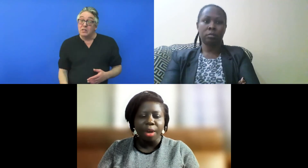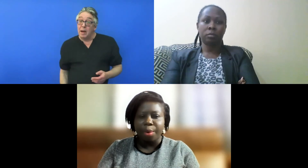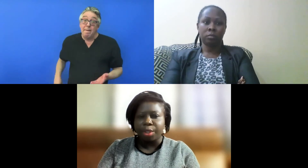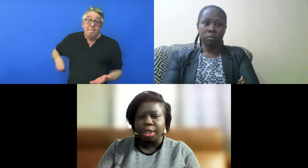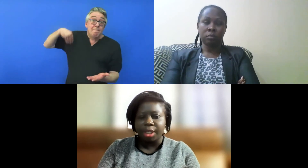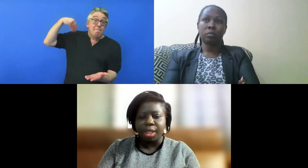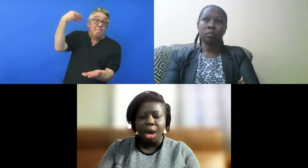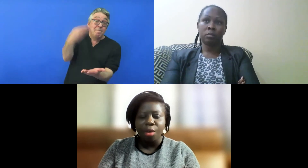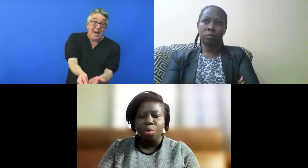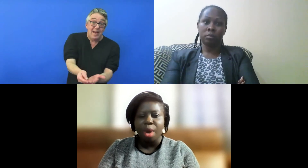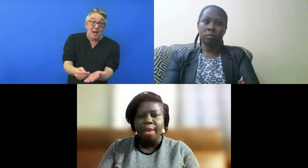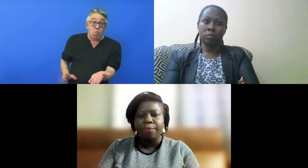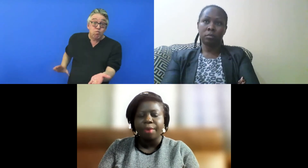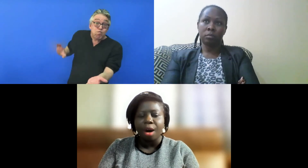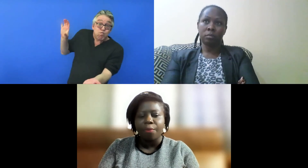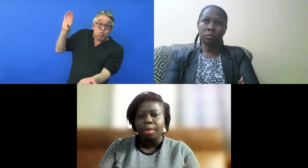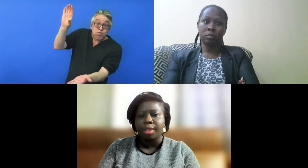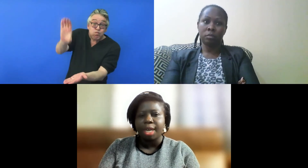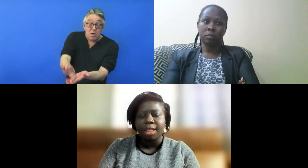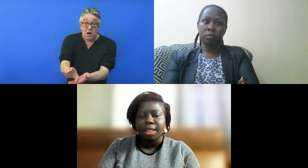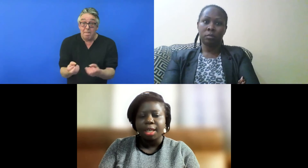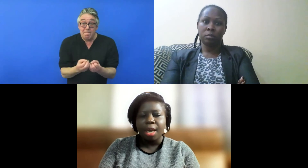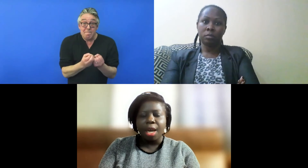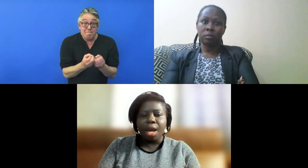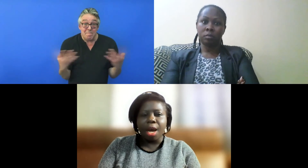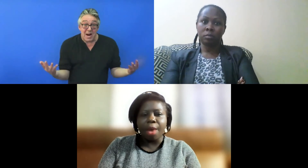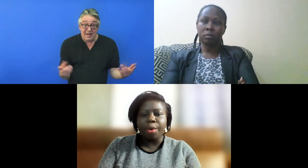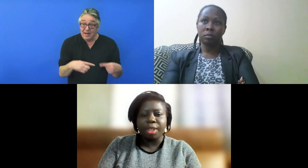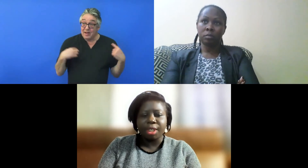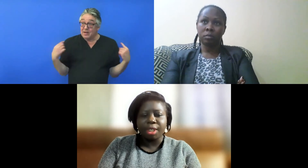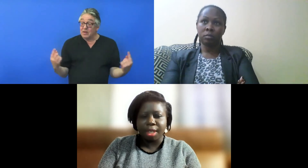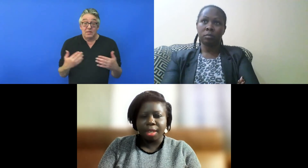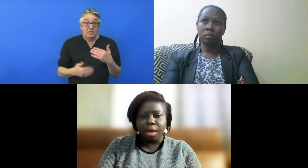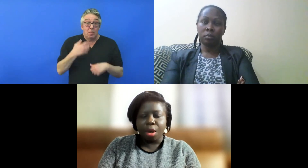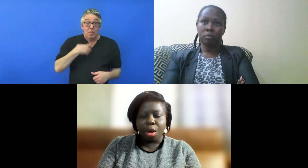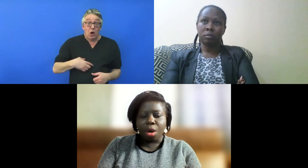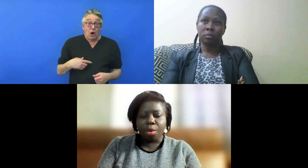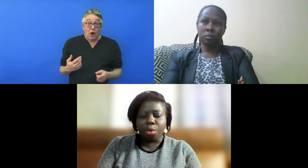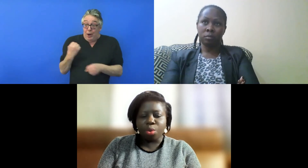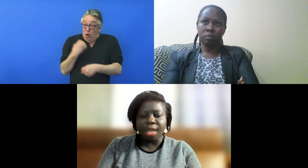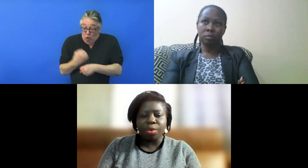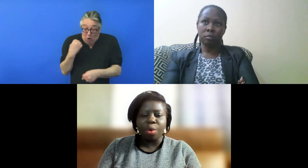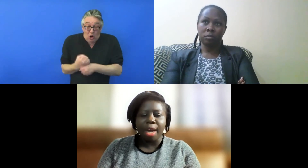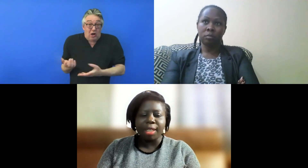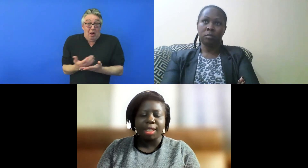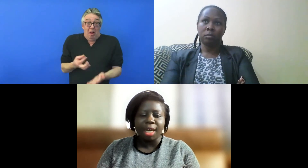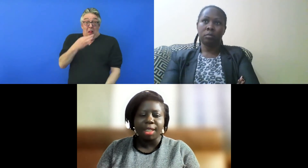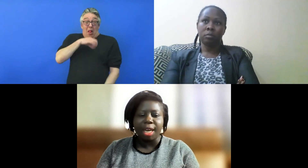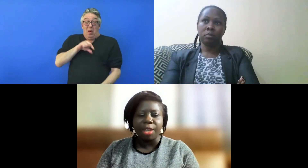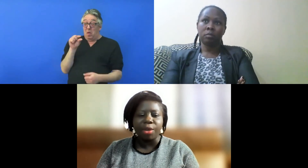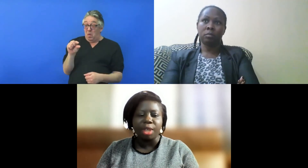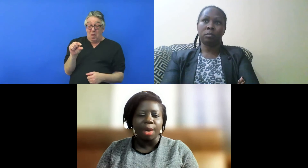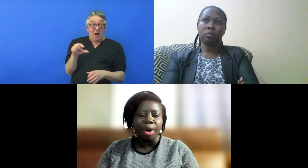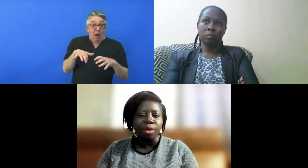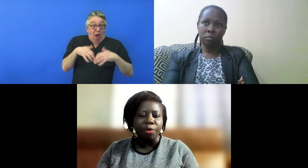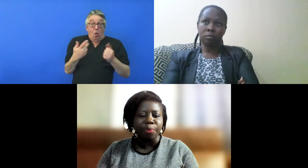many opportunities. How do I file for such a position that requires such a